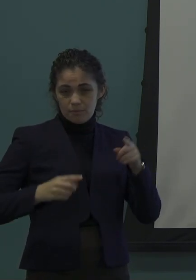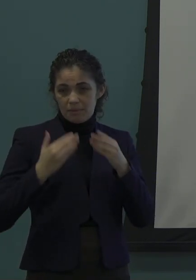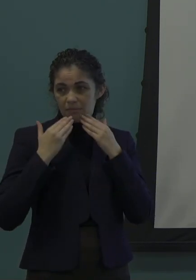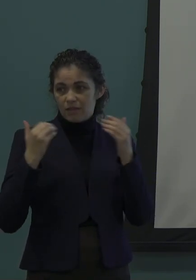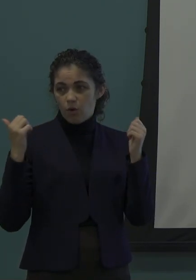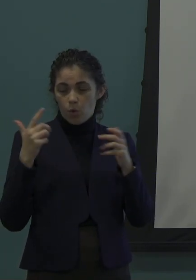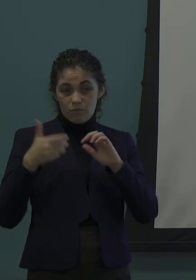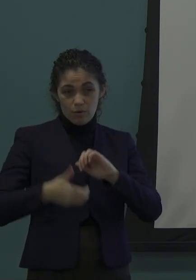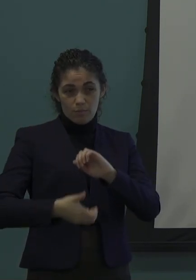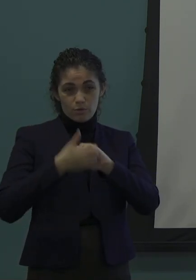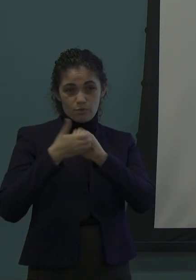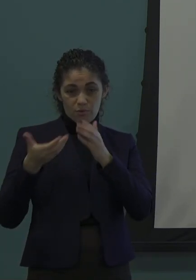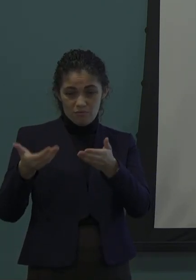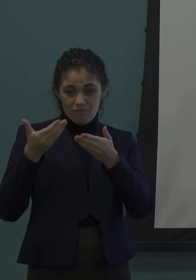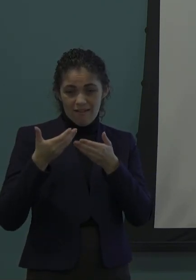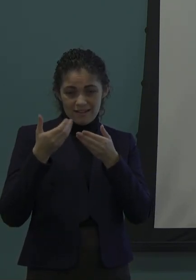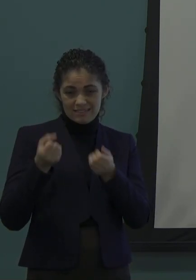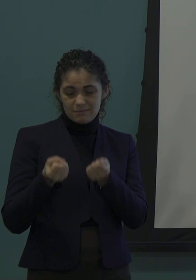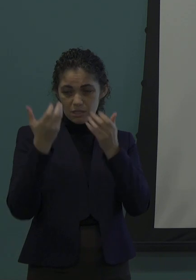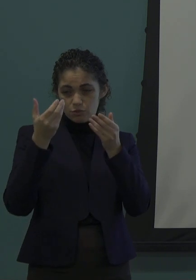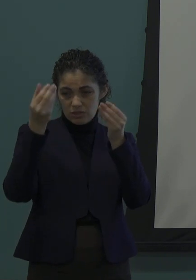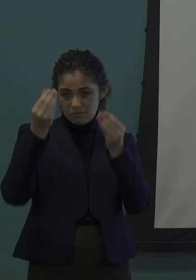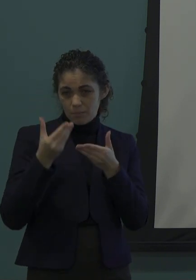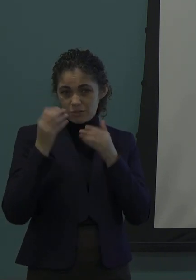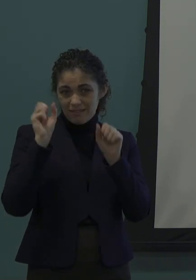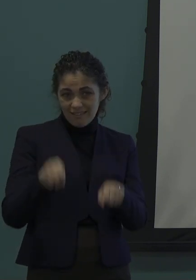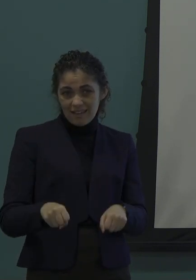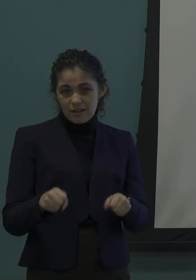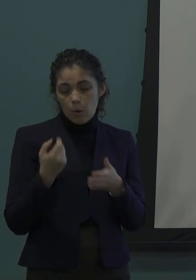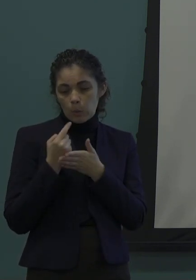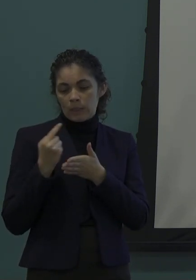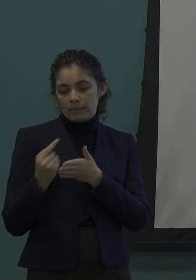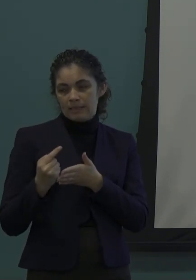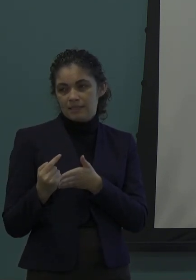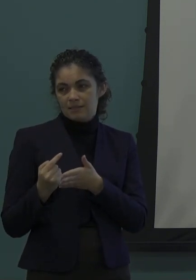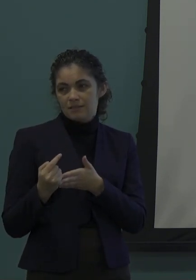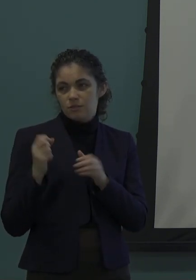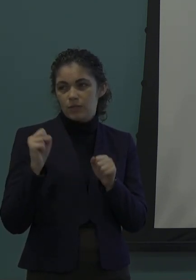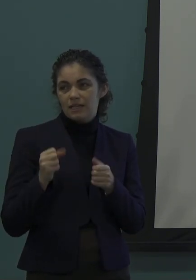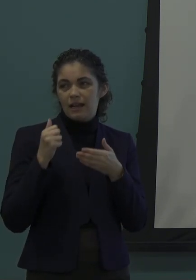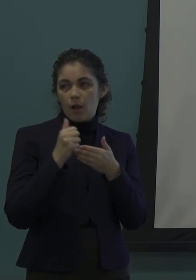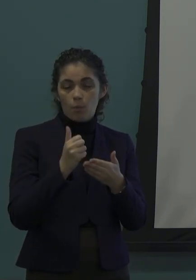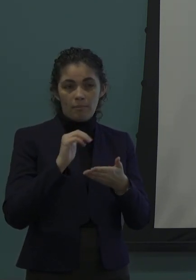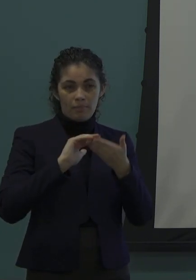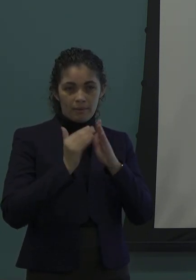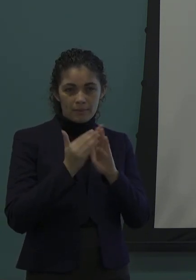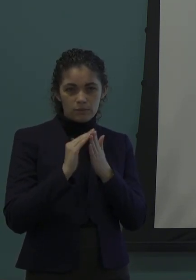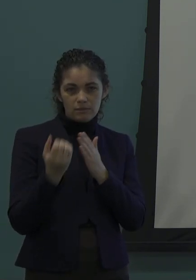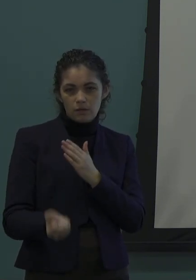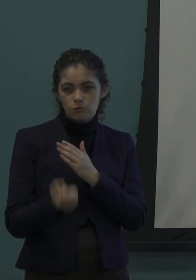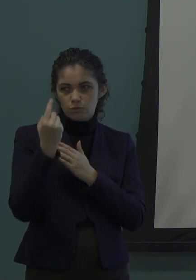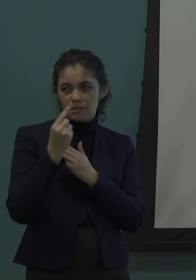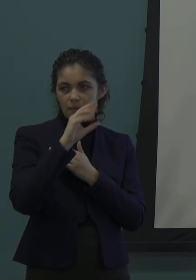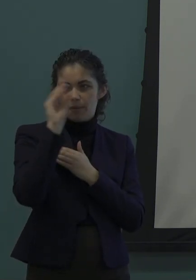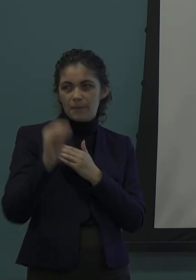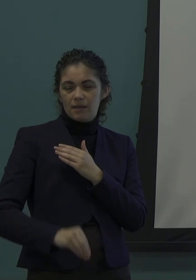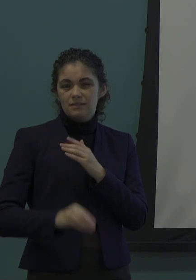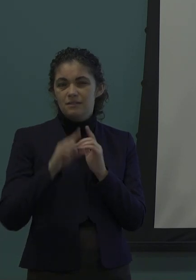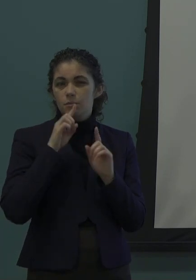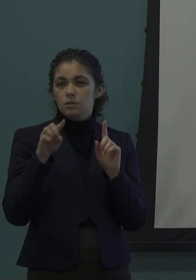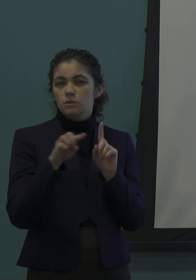our partners for providing us as much data as they could on a weekly basis so we can help our community understand the percent